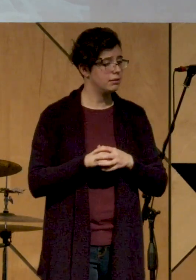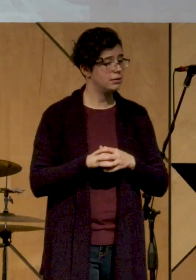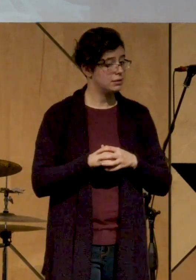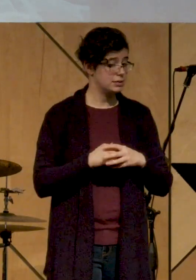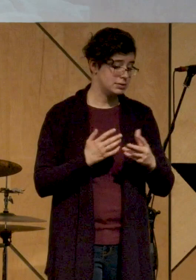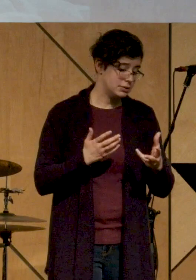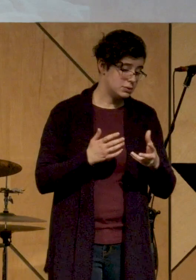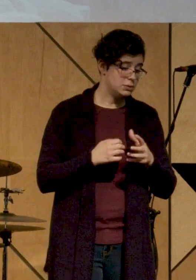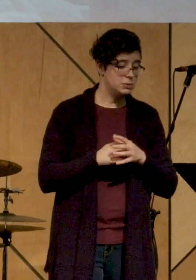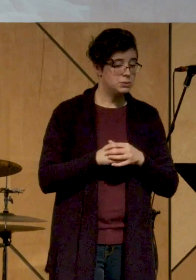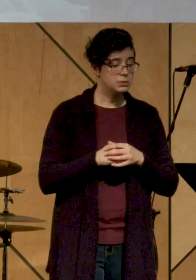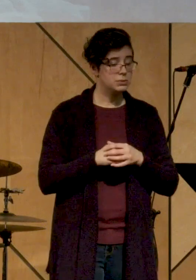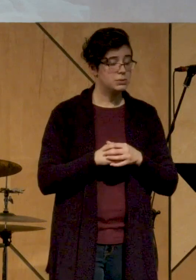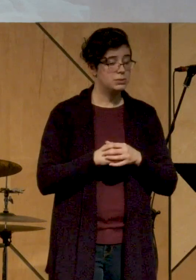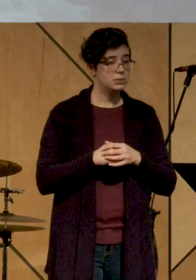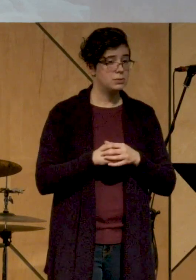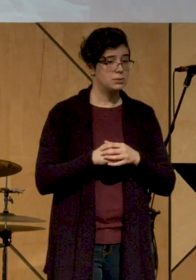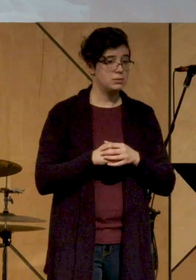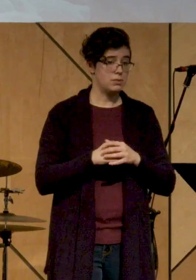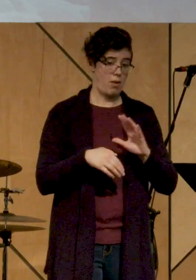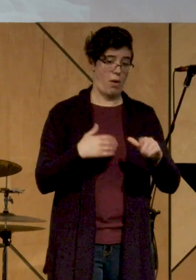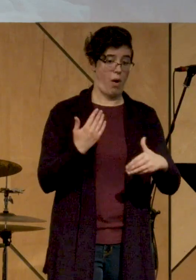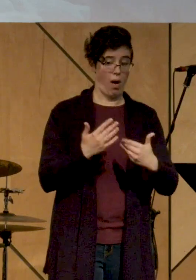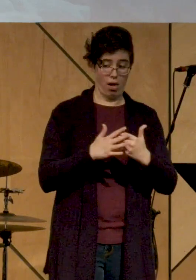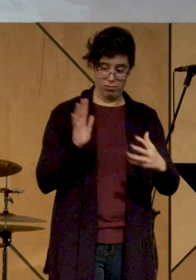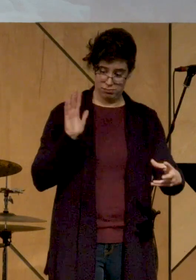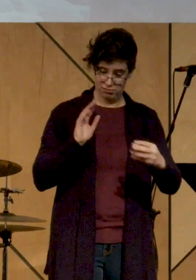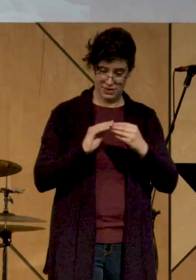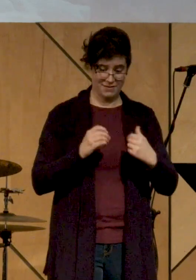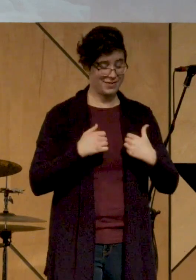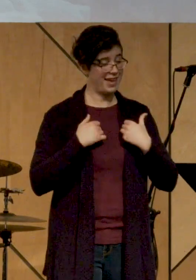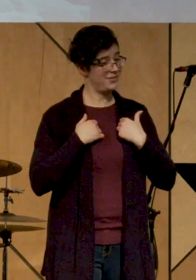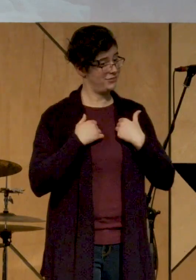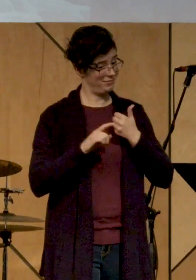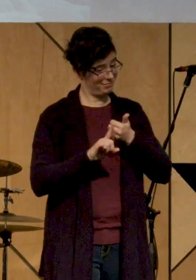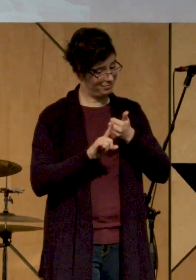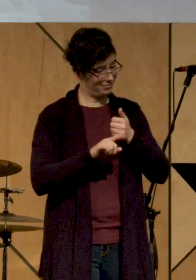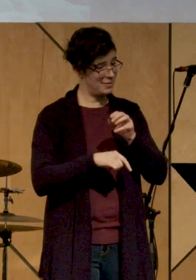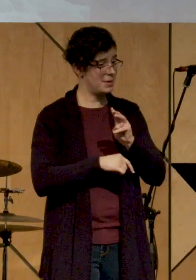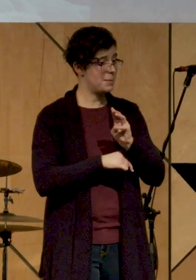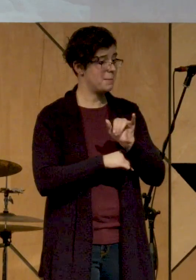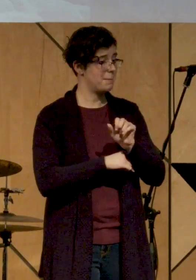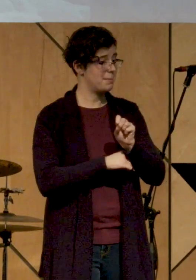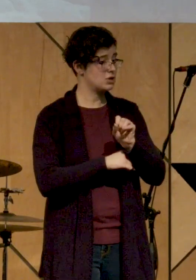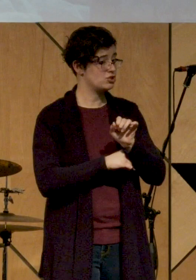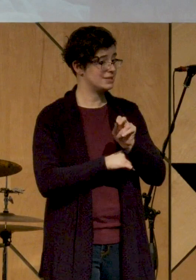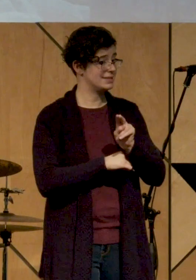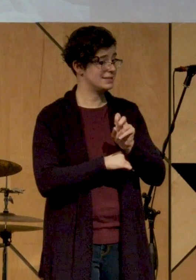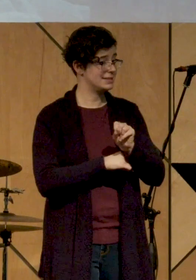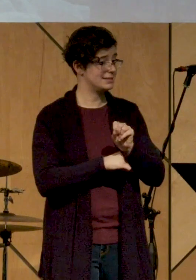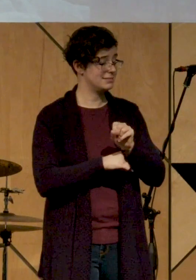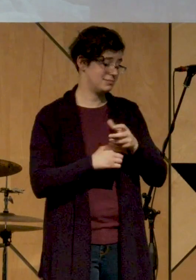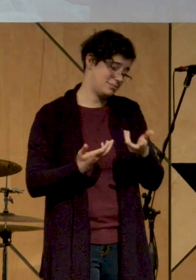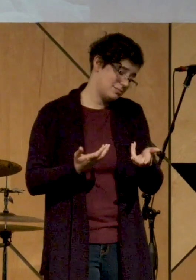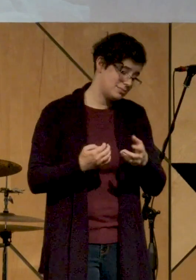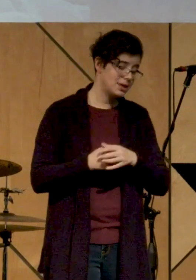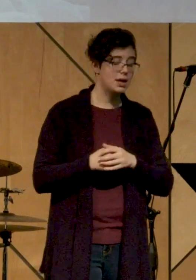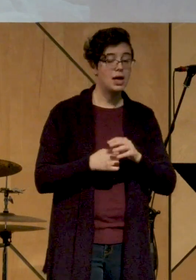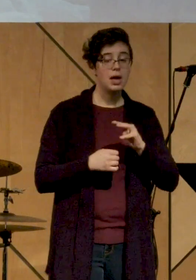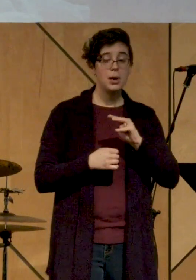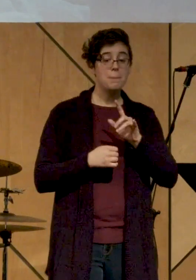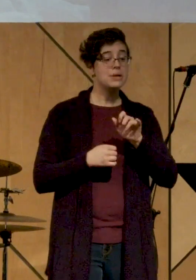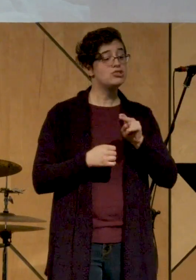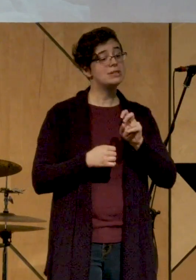that sense, all of life is missions. To use Colossians words, missions means making the